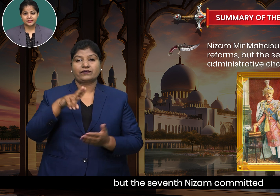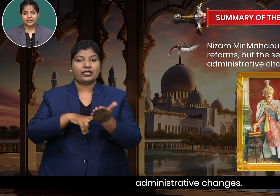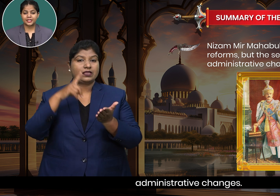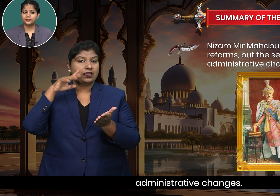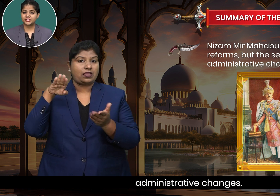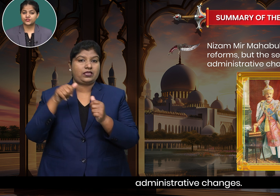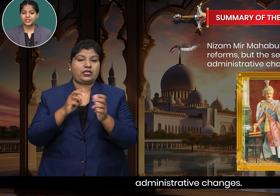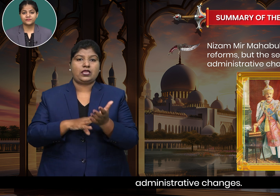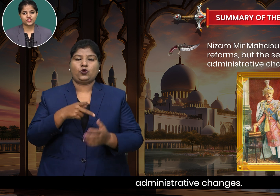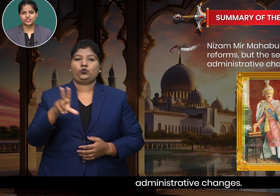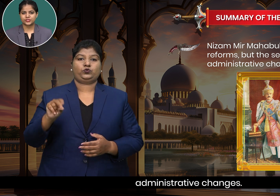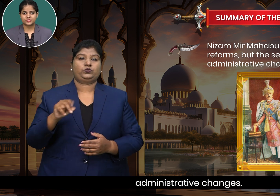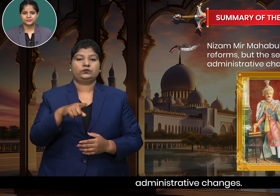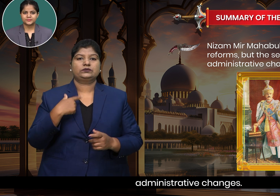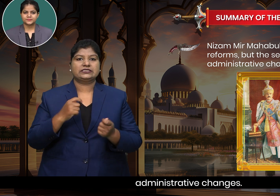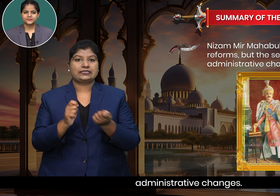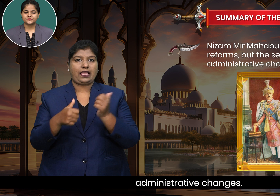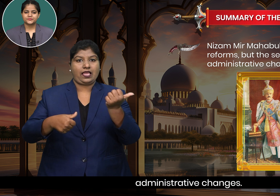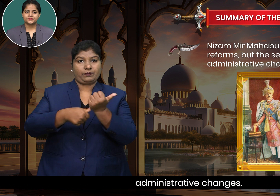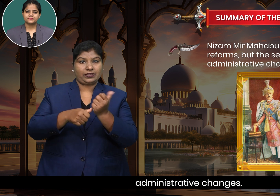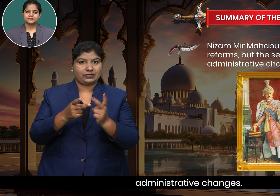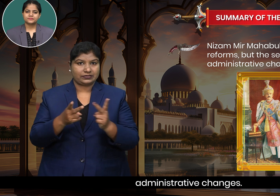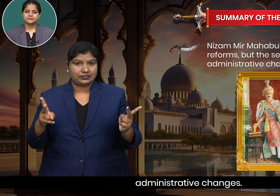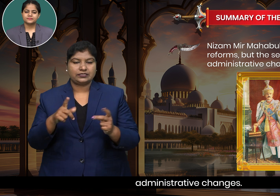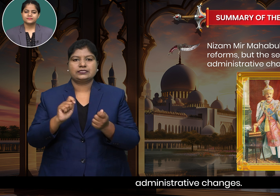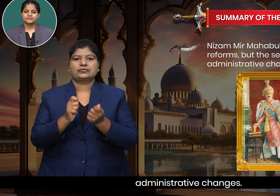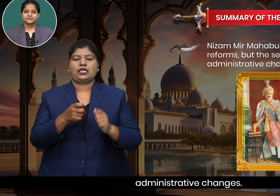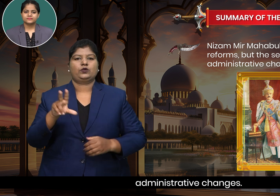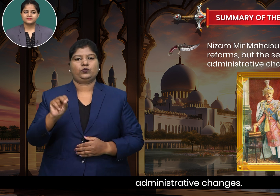committed administrative changes.